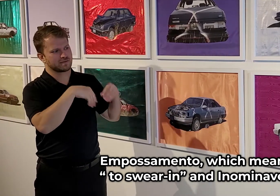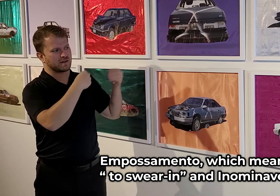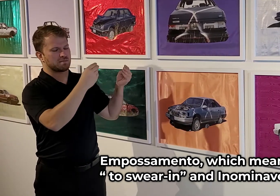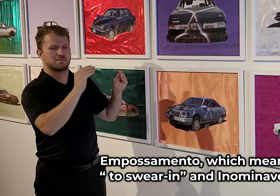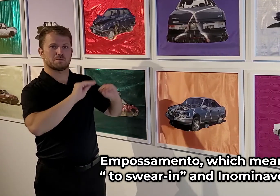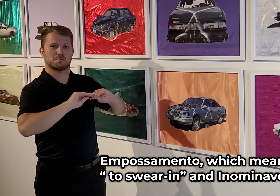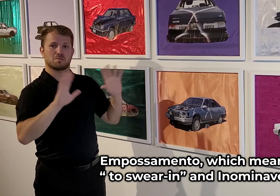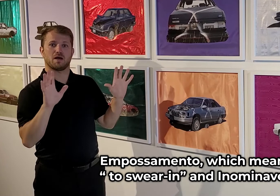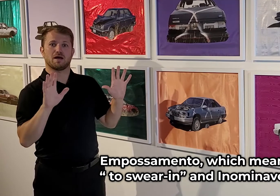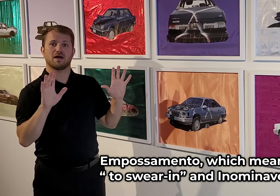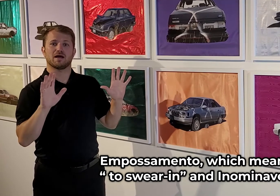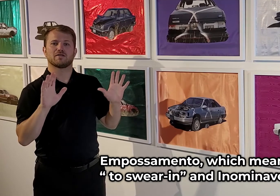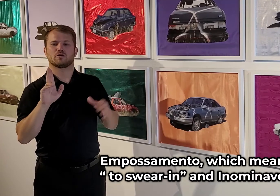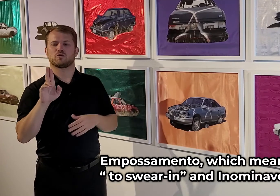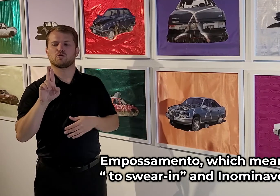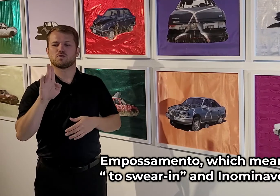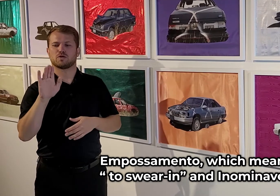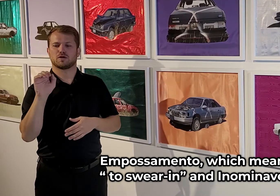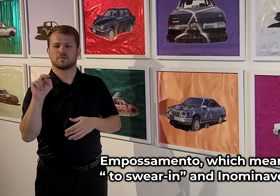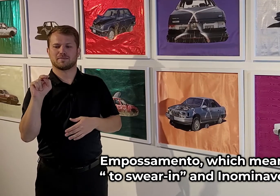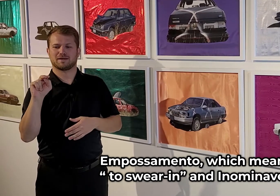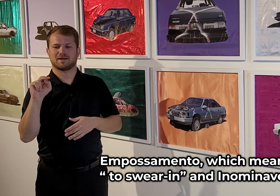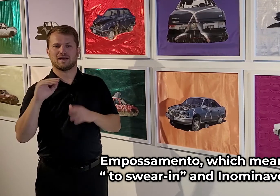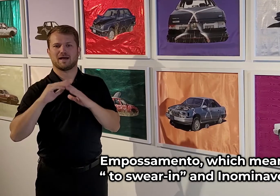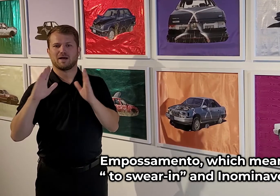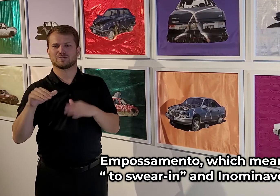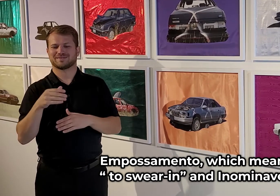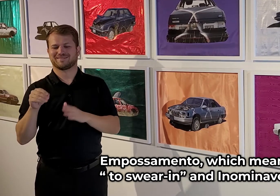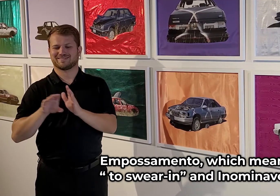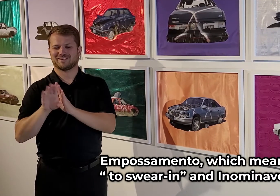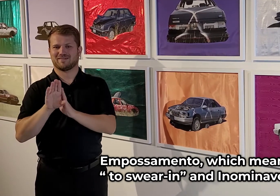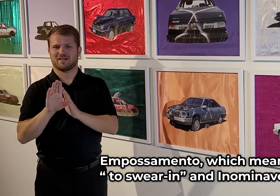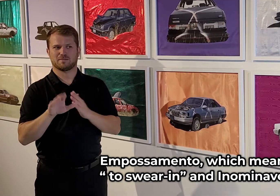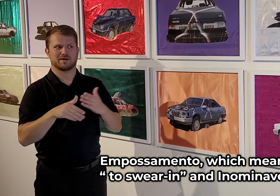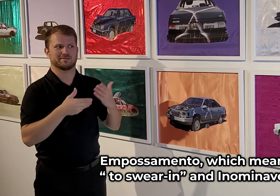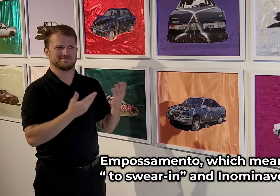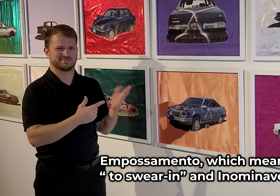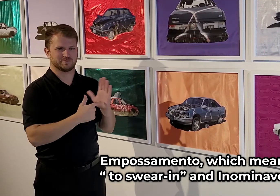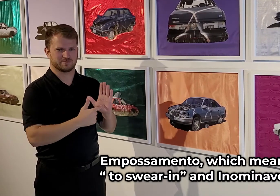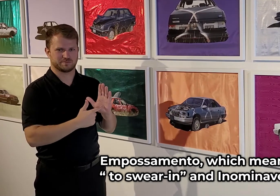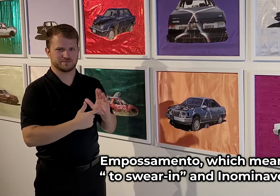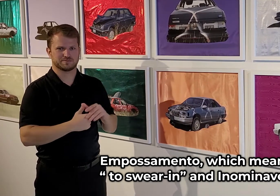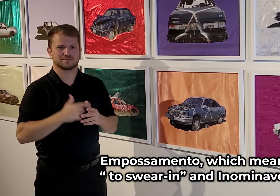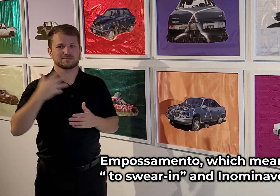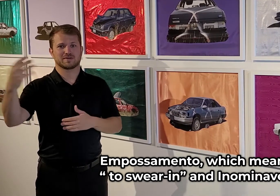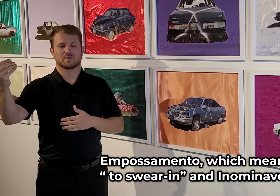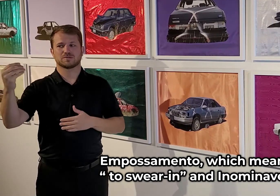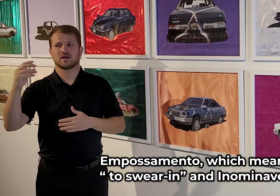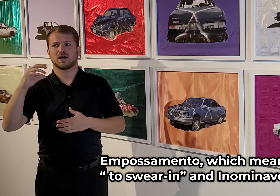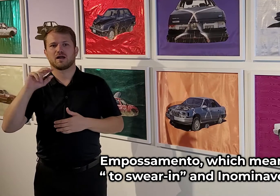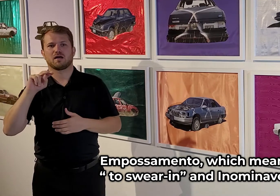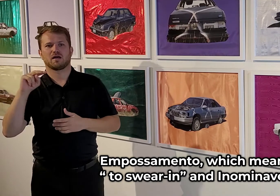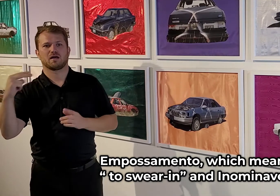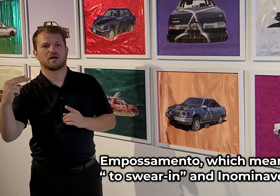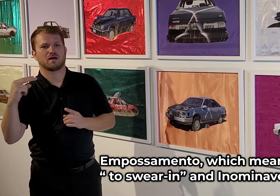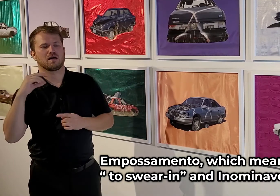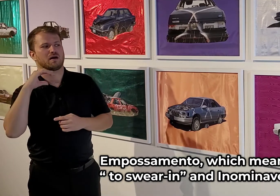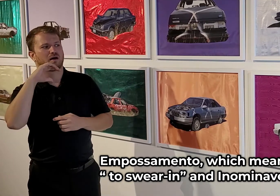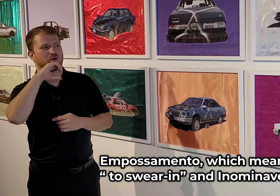Development. Many people outside the reservation assume the bright colors on the HUD